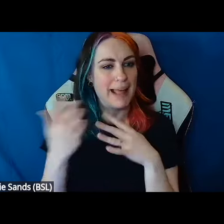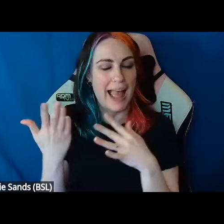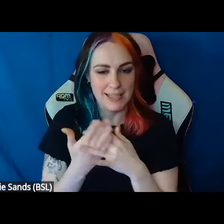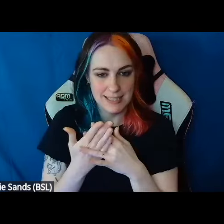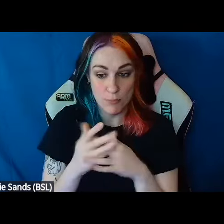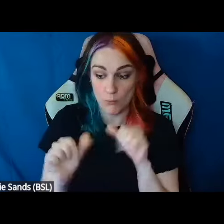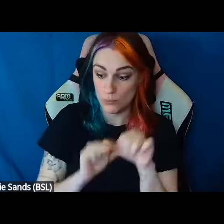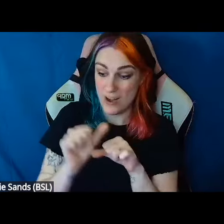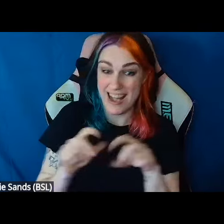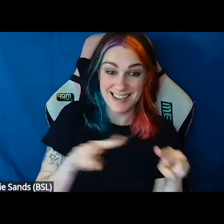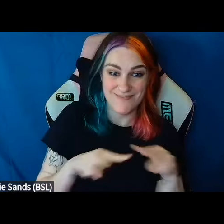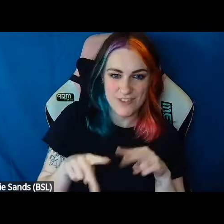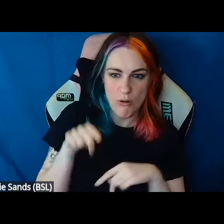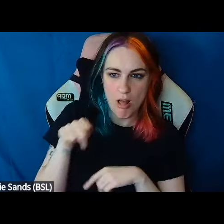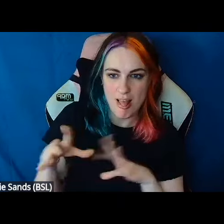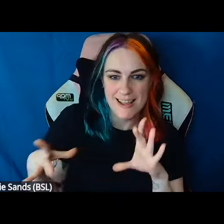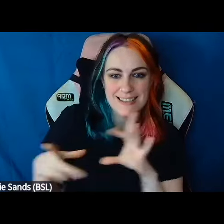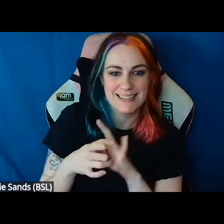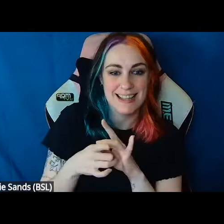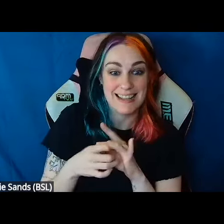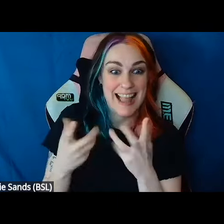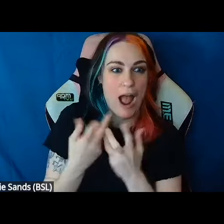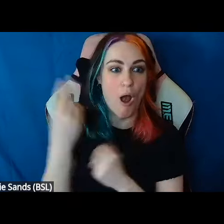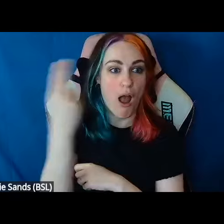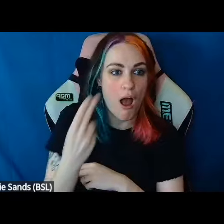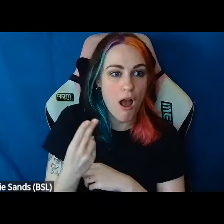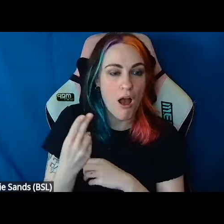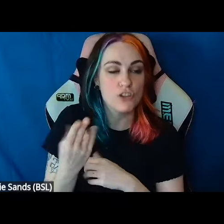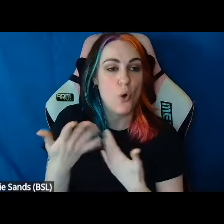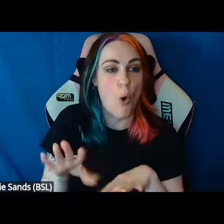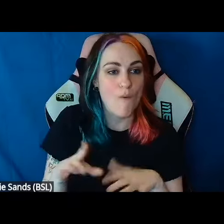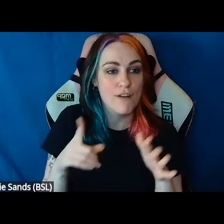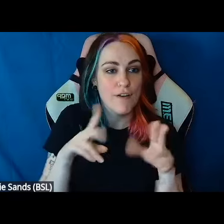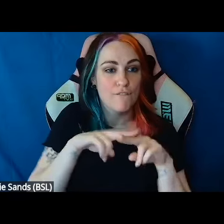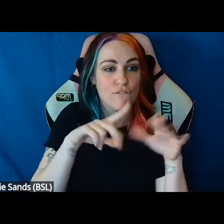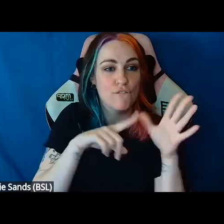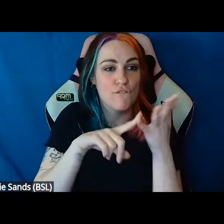about how the art of fauna made that happen. Let's check it out.